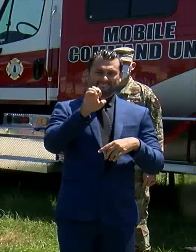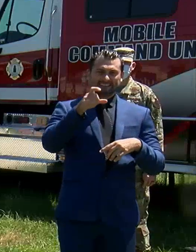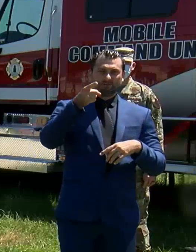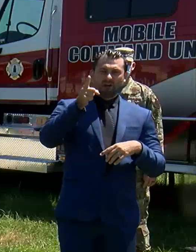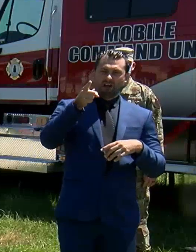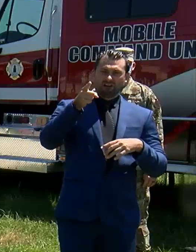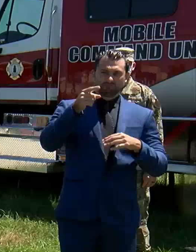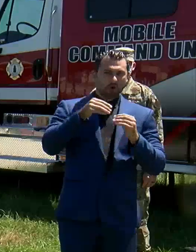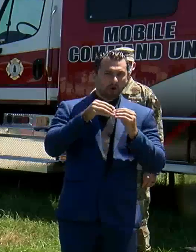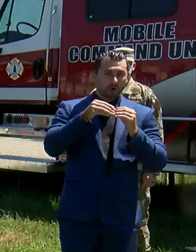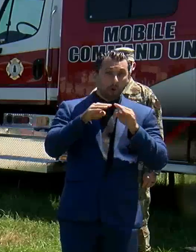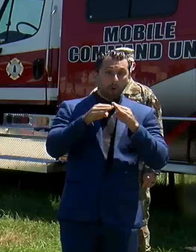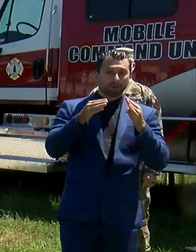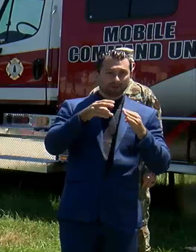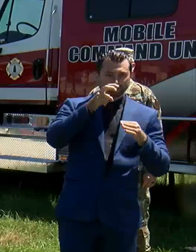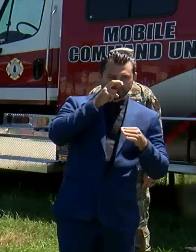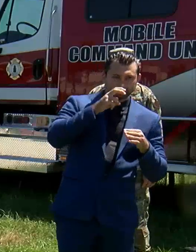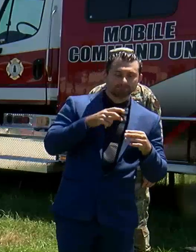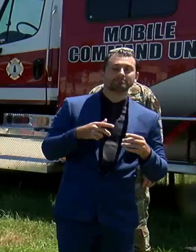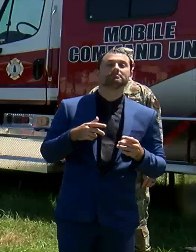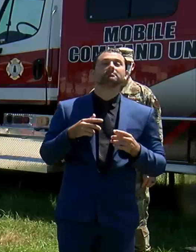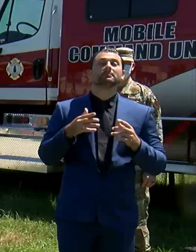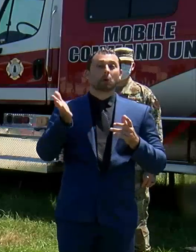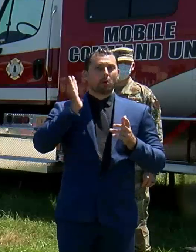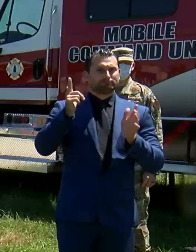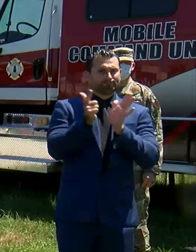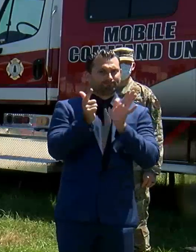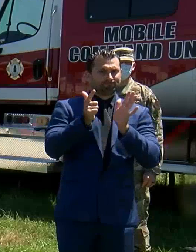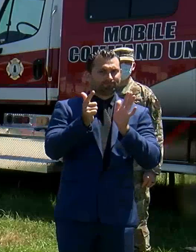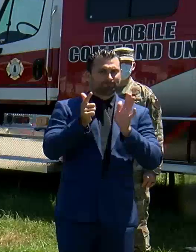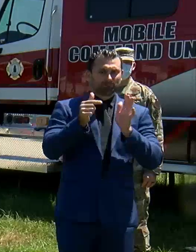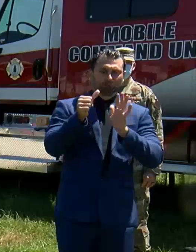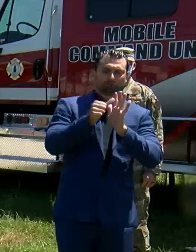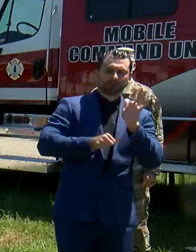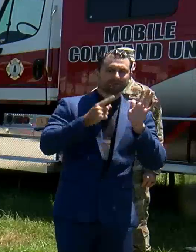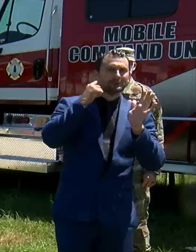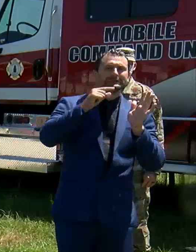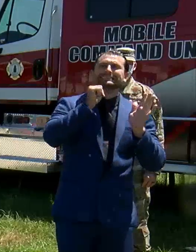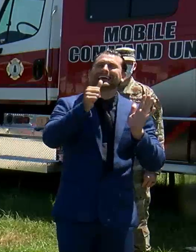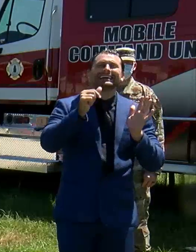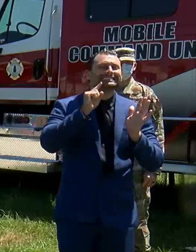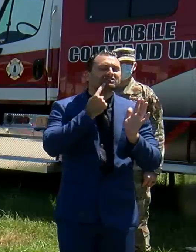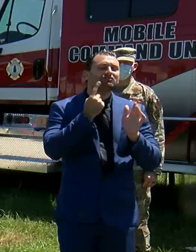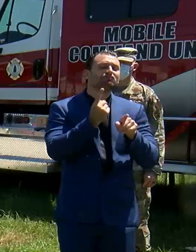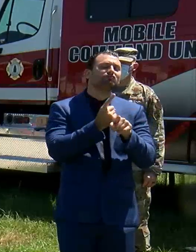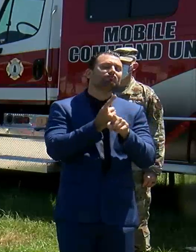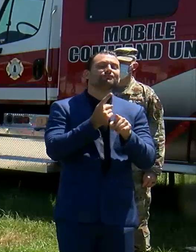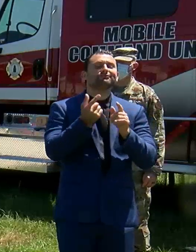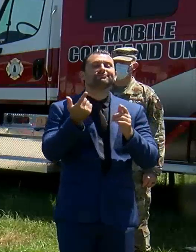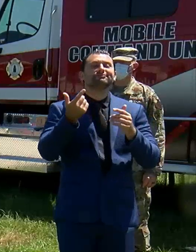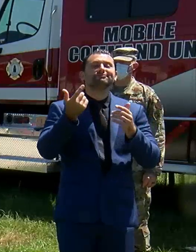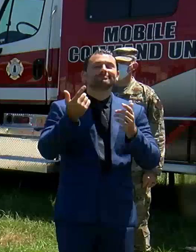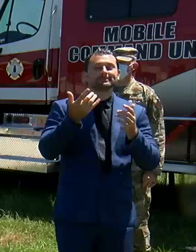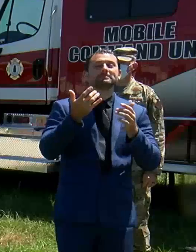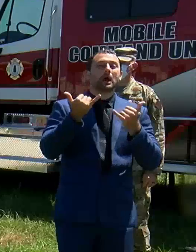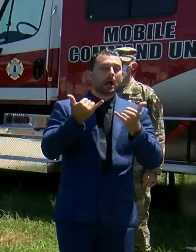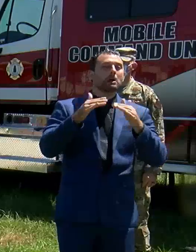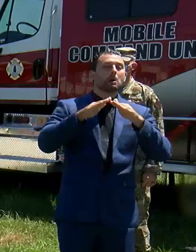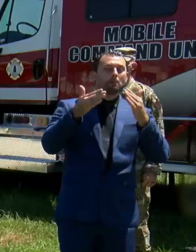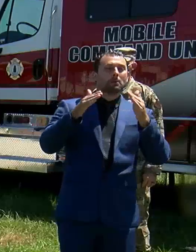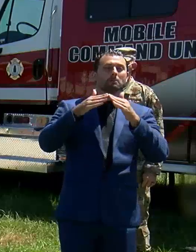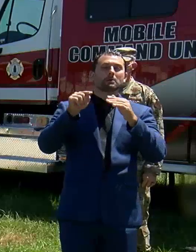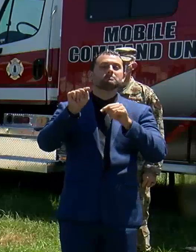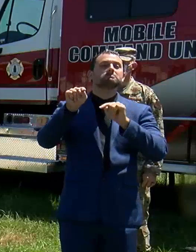hospitals, what they have to do is assure us that there's going to be hospital space in the event of a COVID hospitalization spike, that